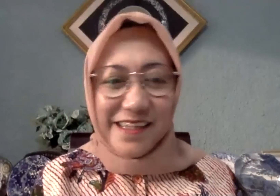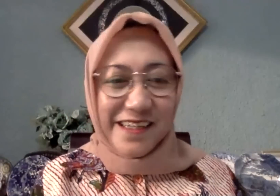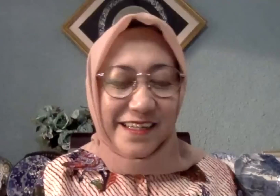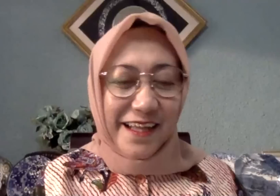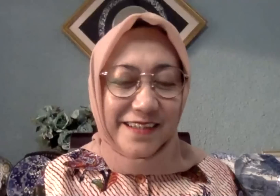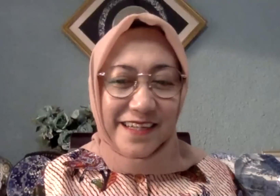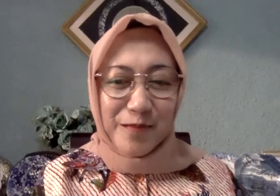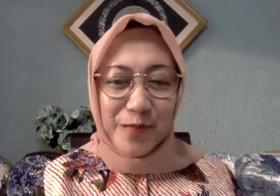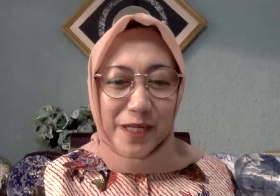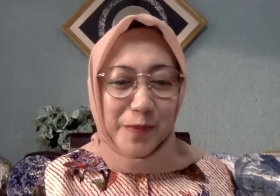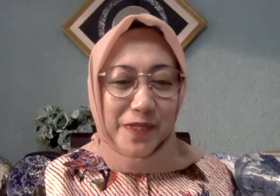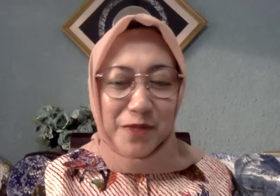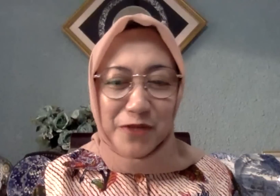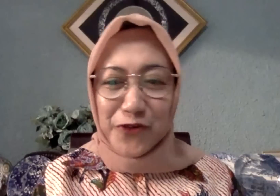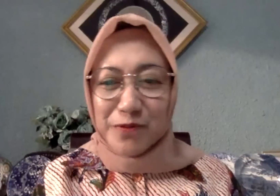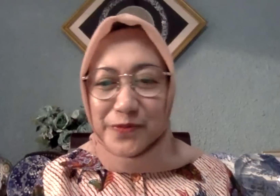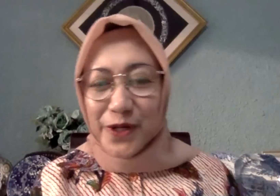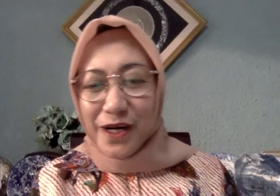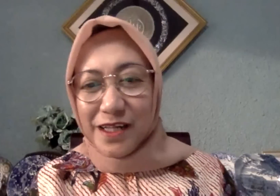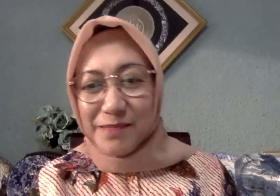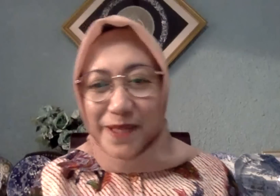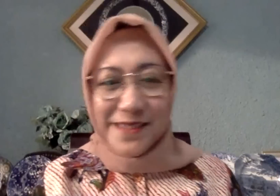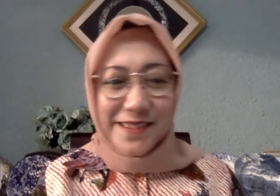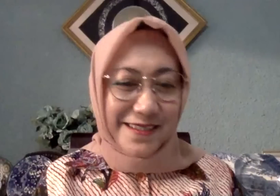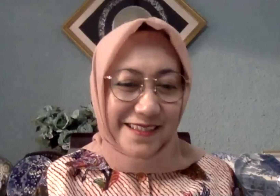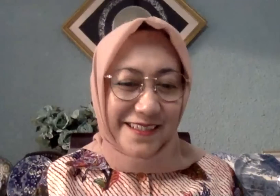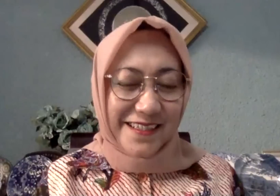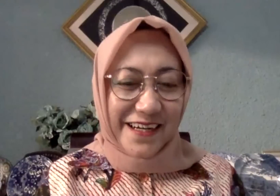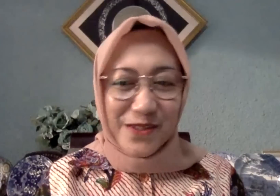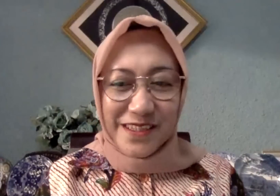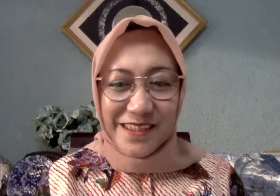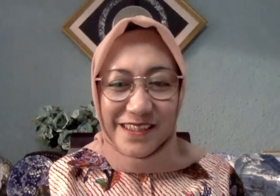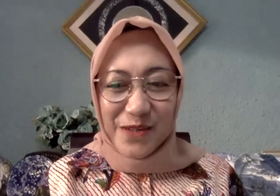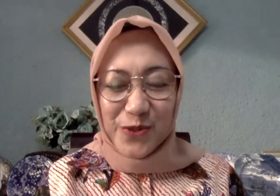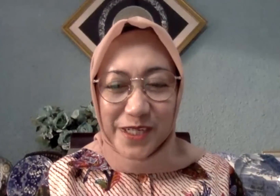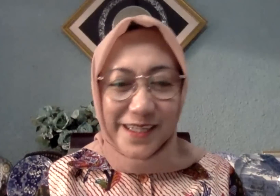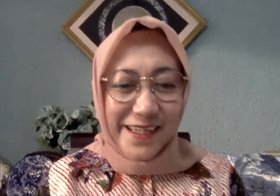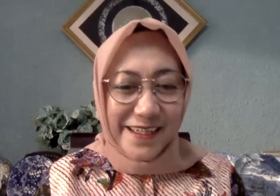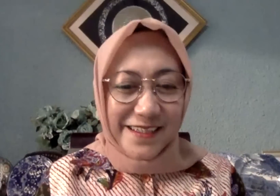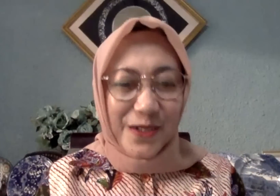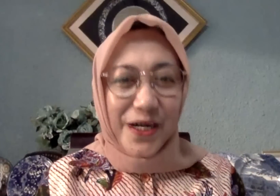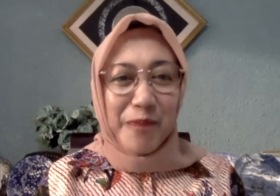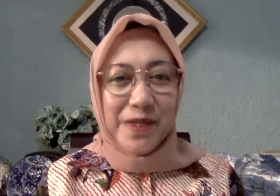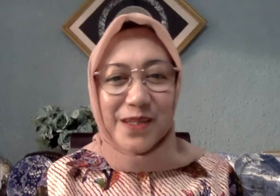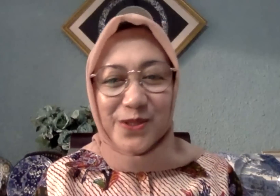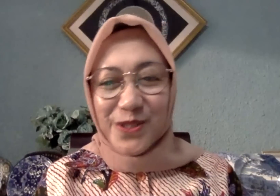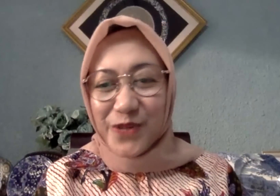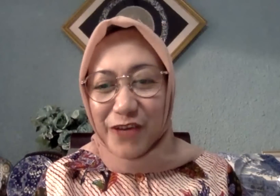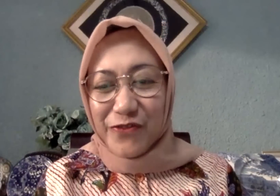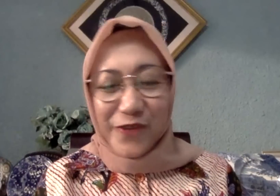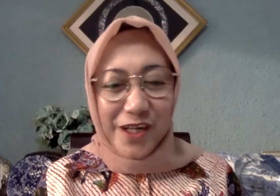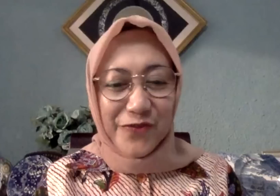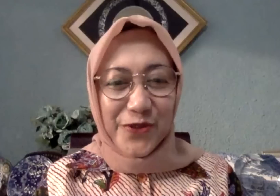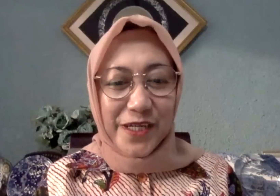I realized that many people coming from all places around the world. So happy to